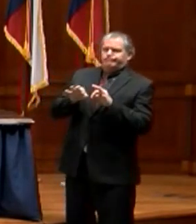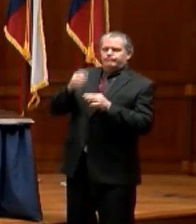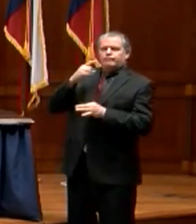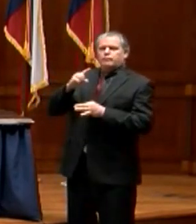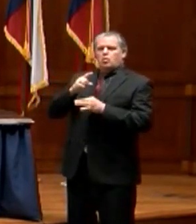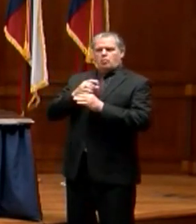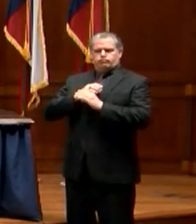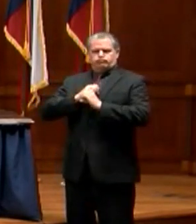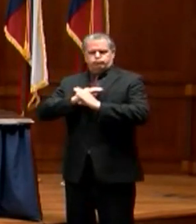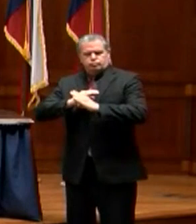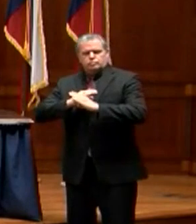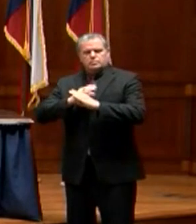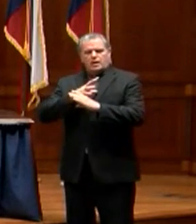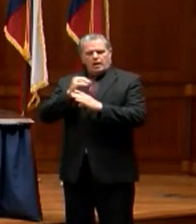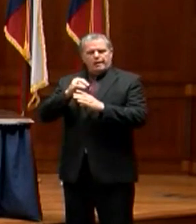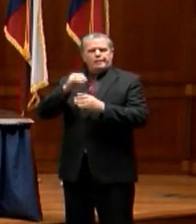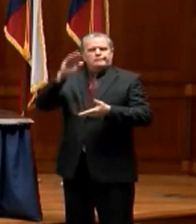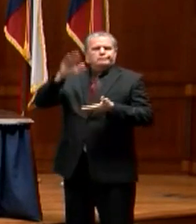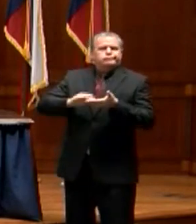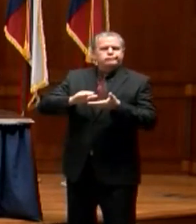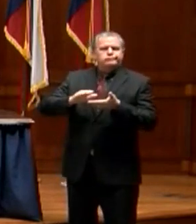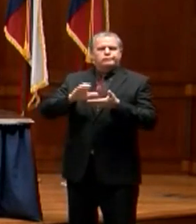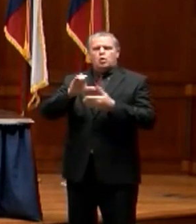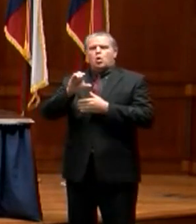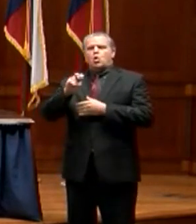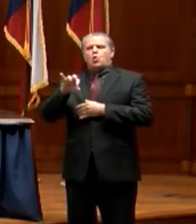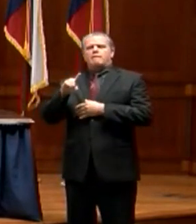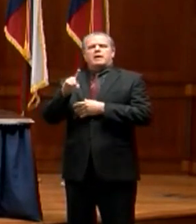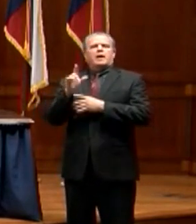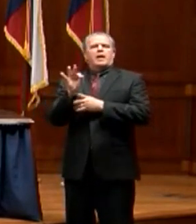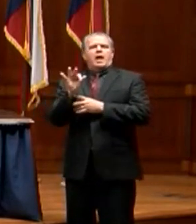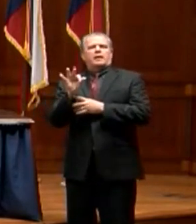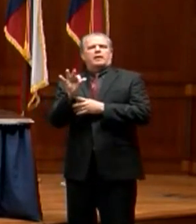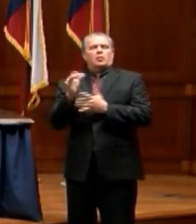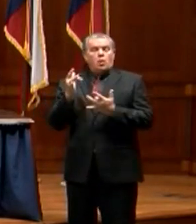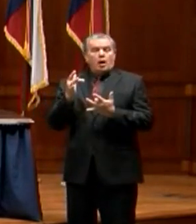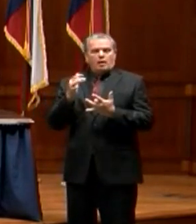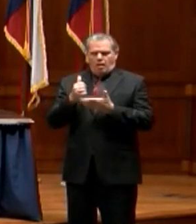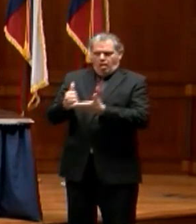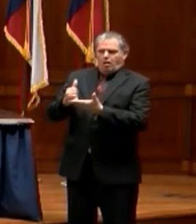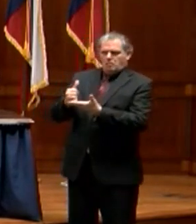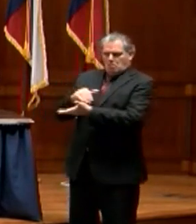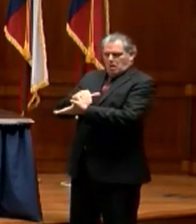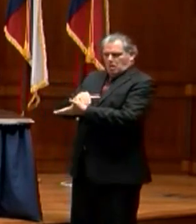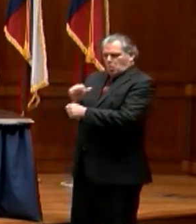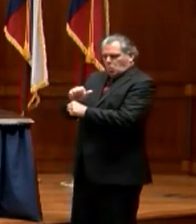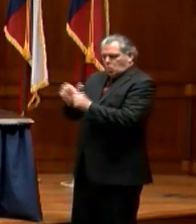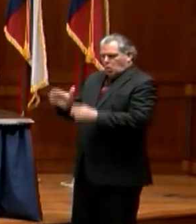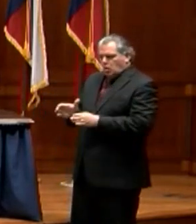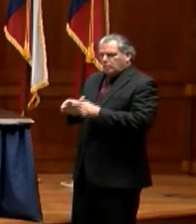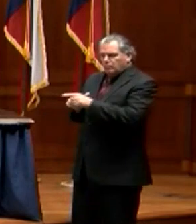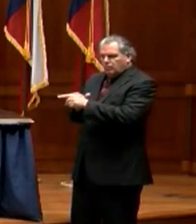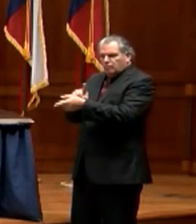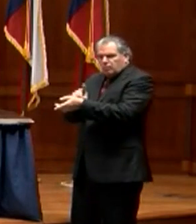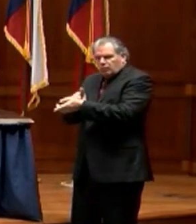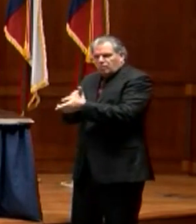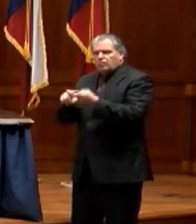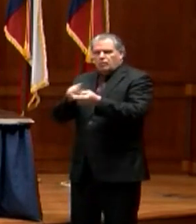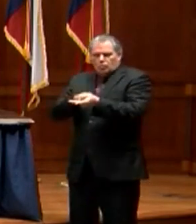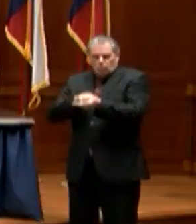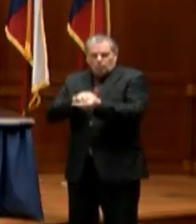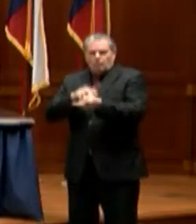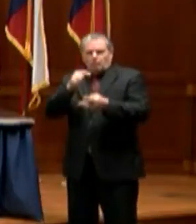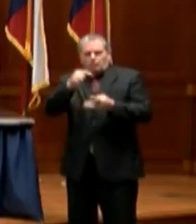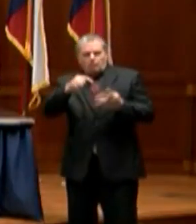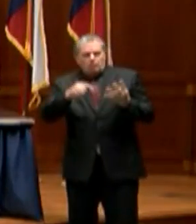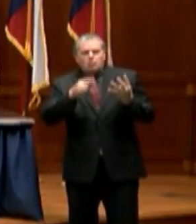being able to respond to COVID-19. It enables our medical workforce, our doctors and nurses, and all